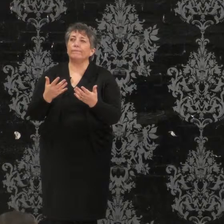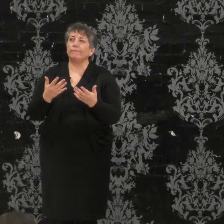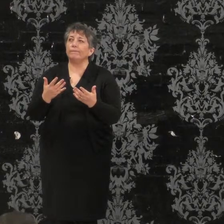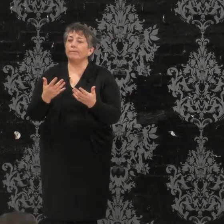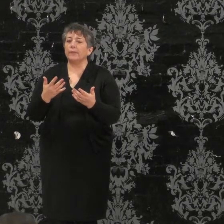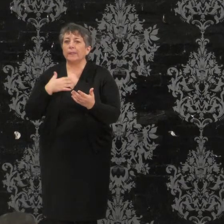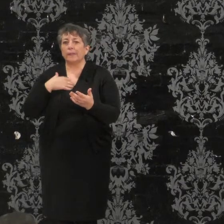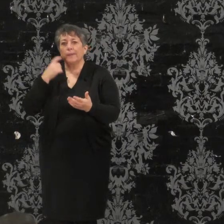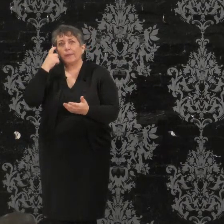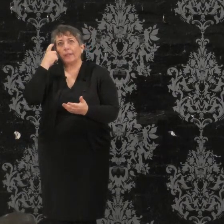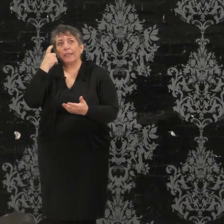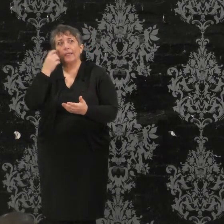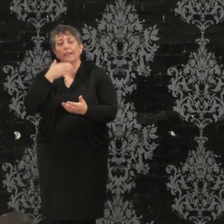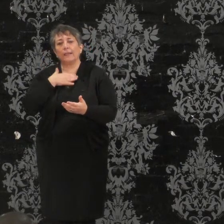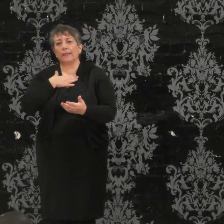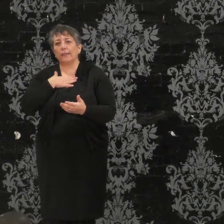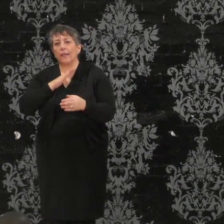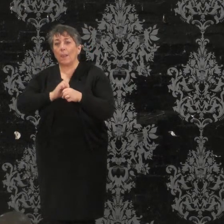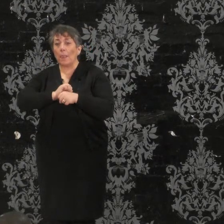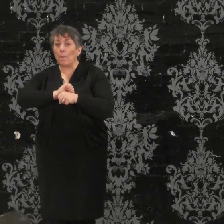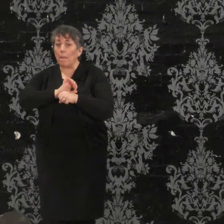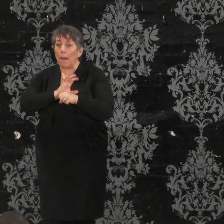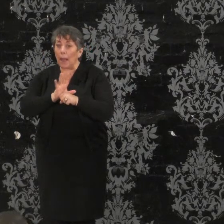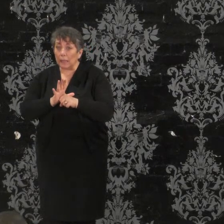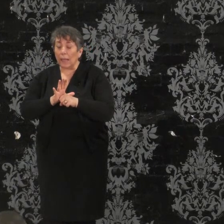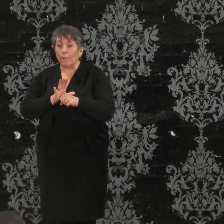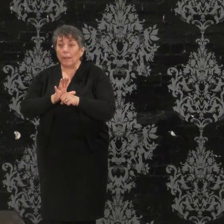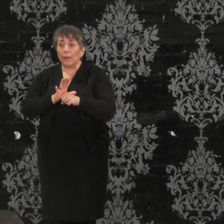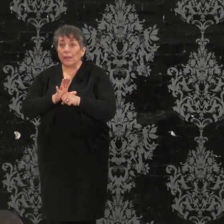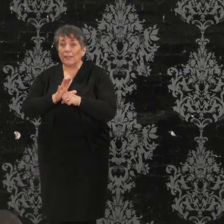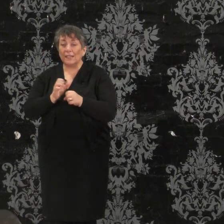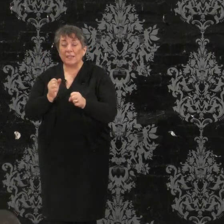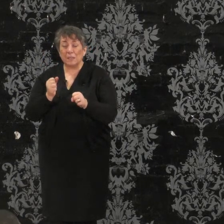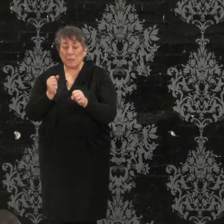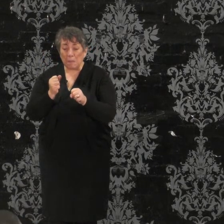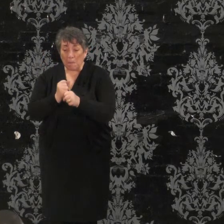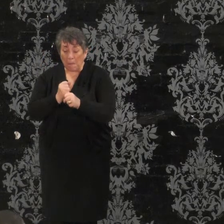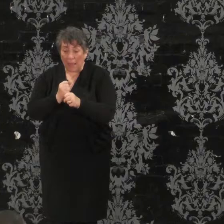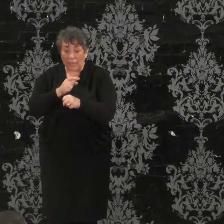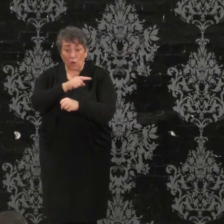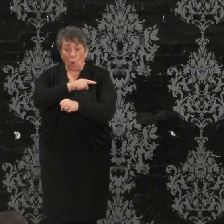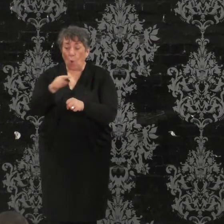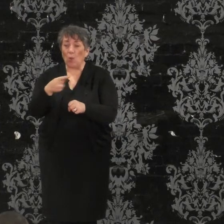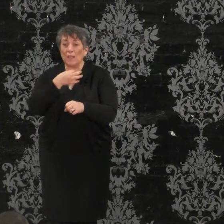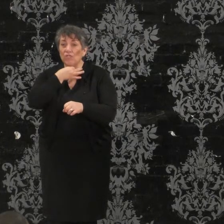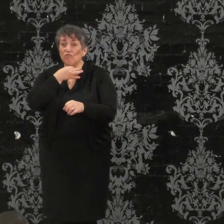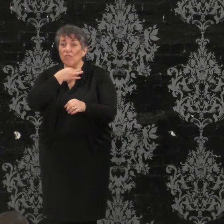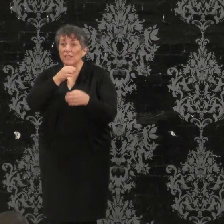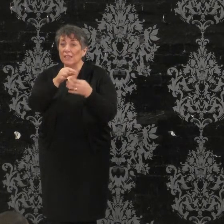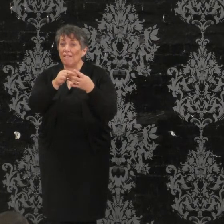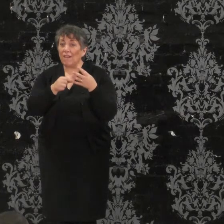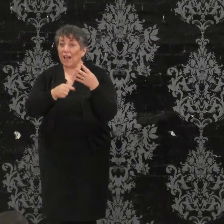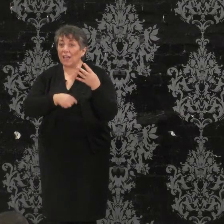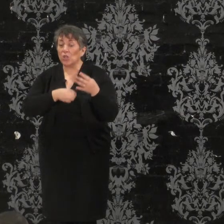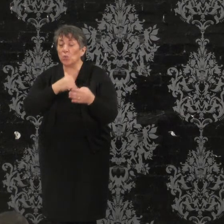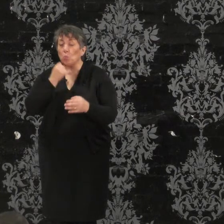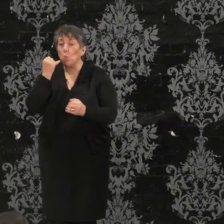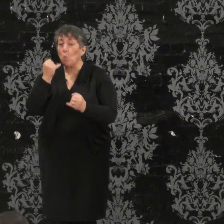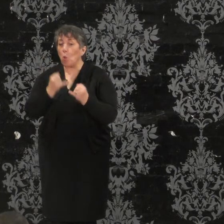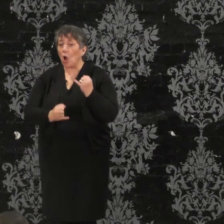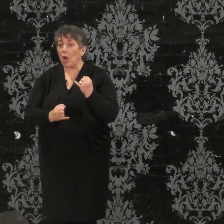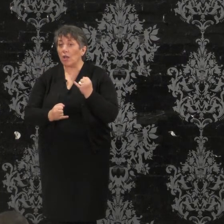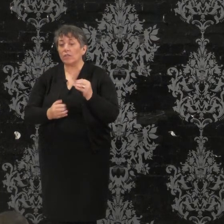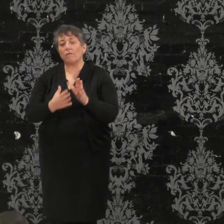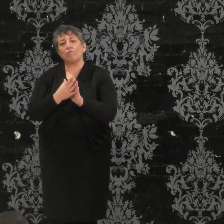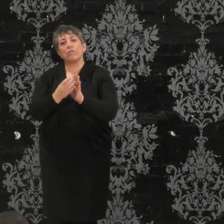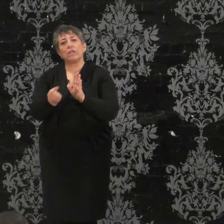is that the pandemic has made worse many of these risk factors. For example,